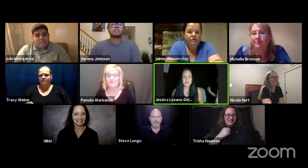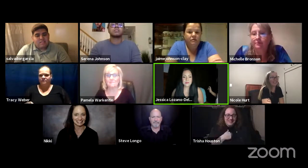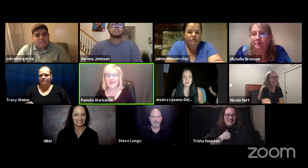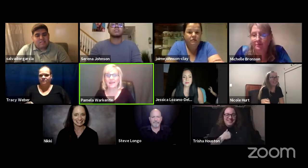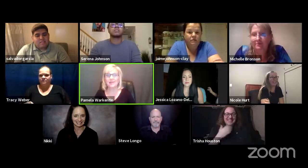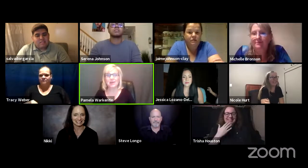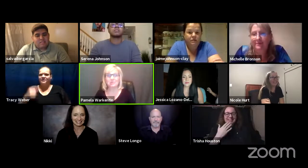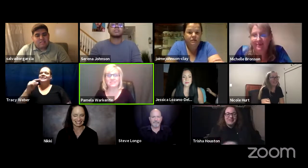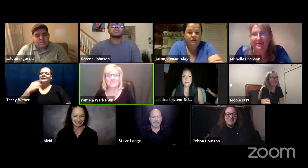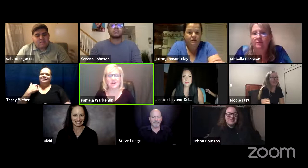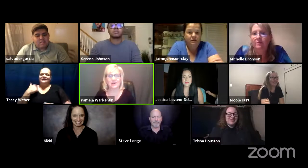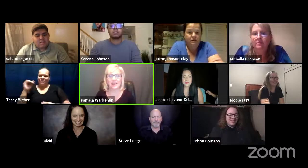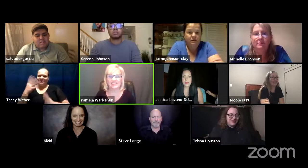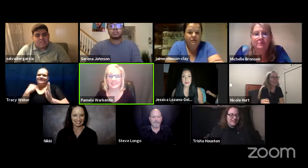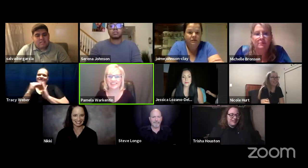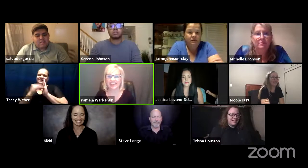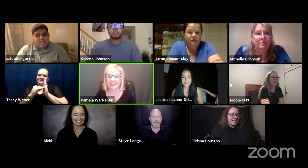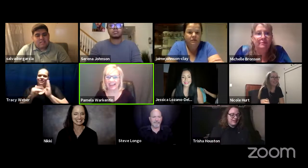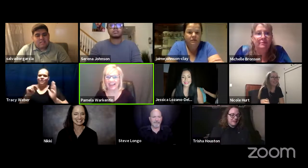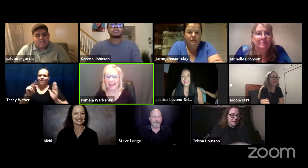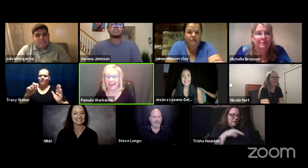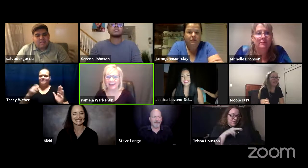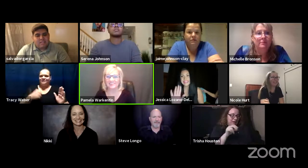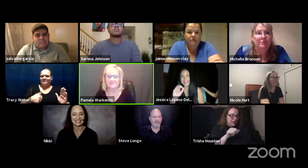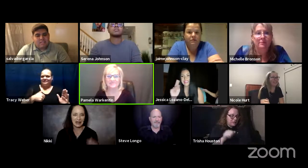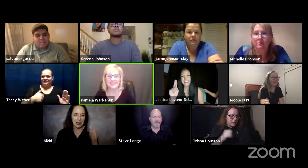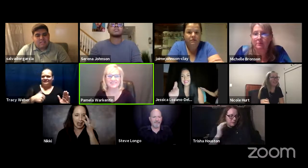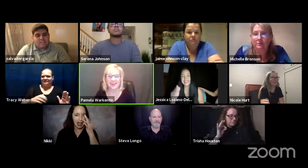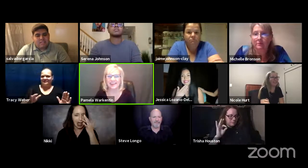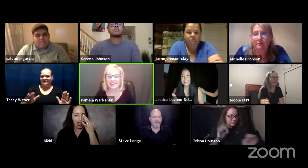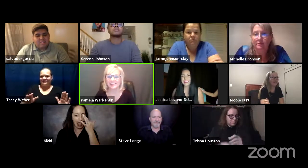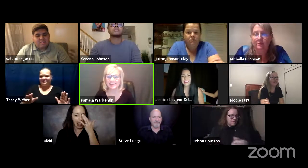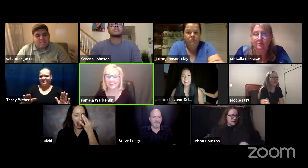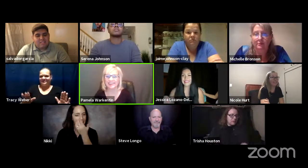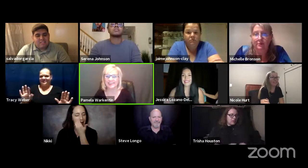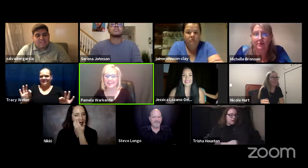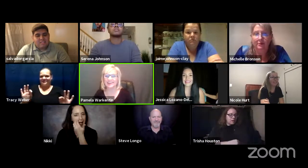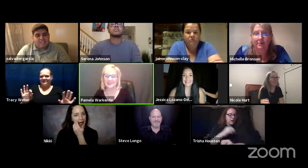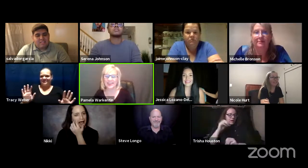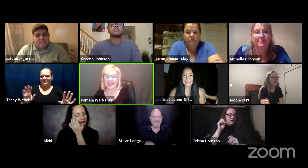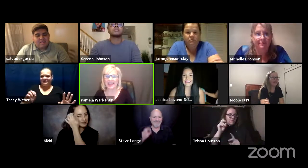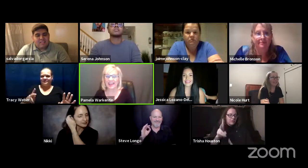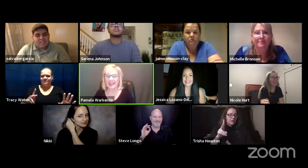I'm making notes. Sorry, Jessica. I was busy writing notes. Okay.